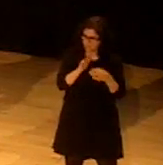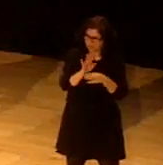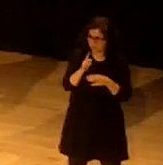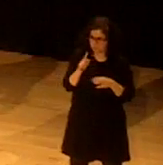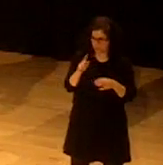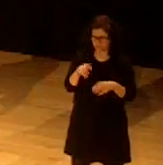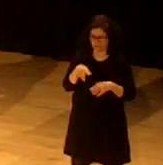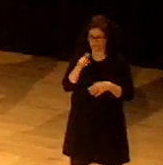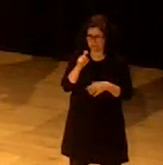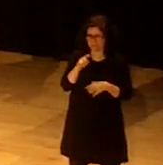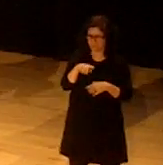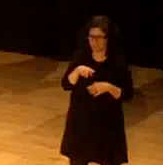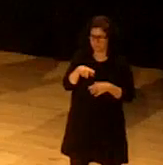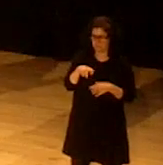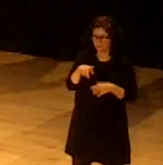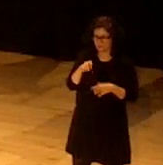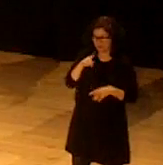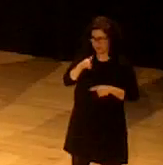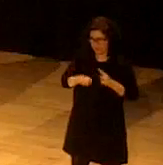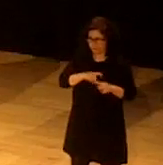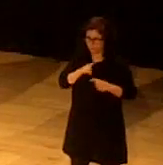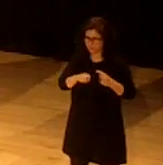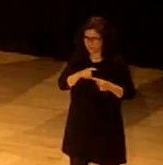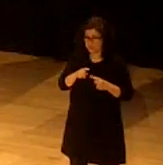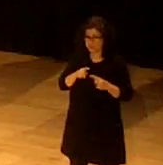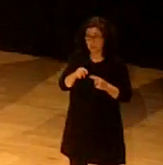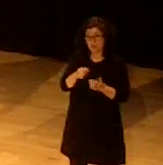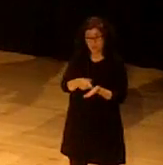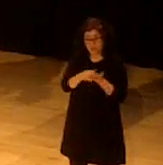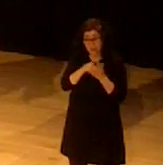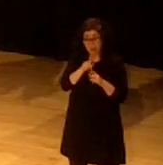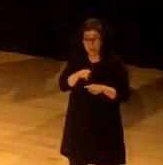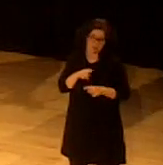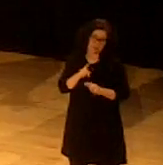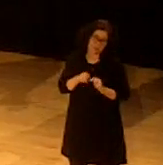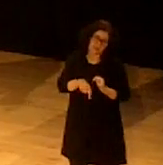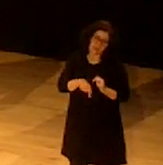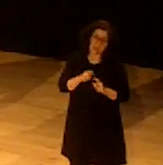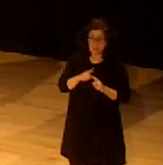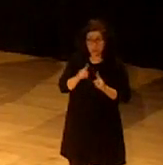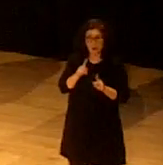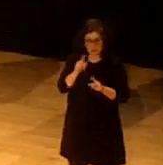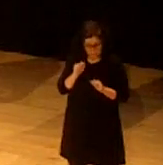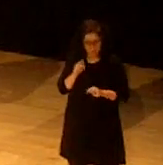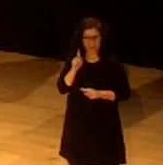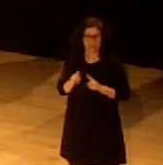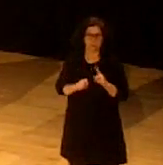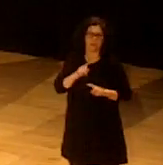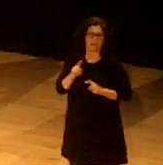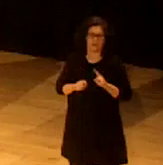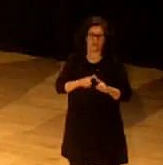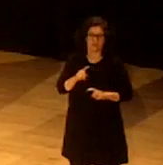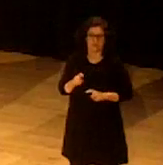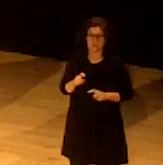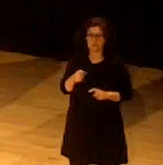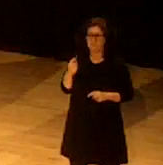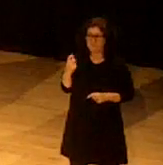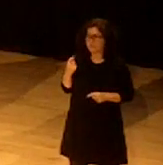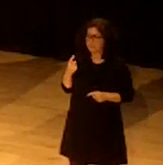questions rather than demanding answers from the narrative. But we talked about this the other day. To be a